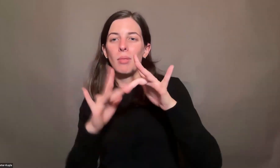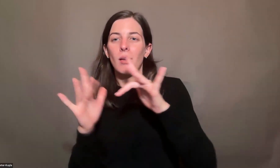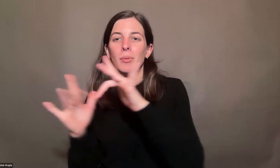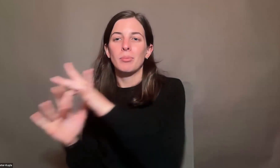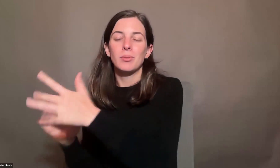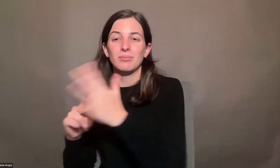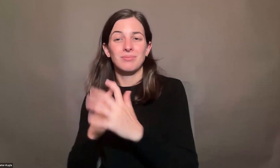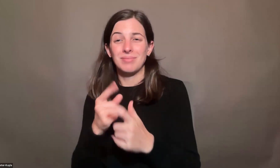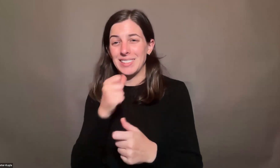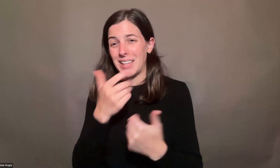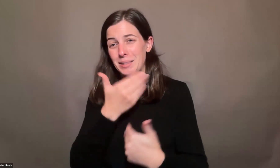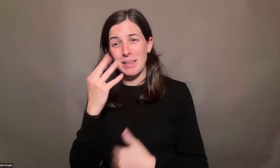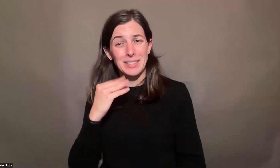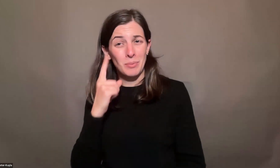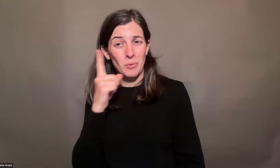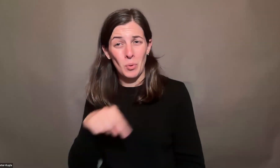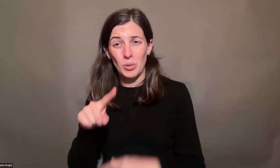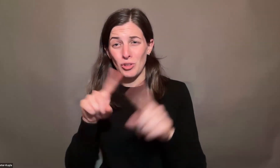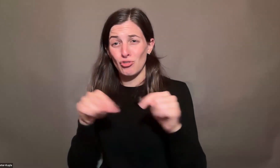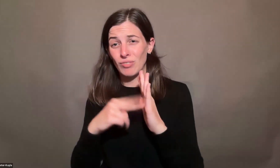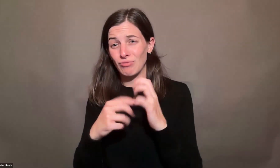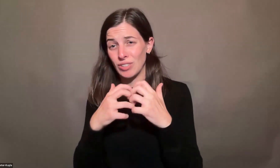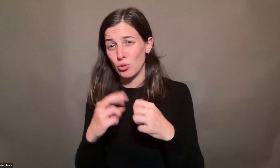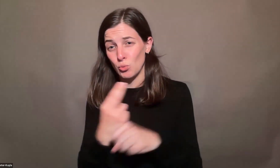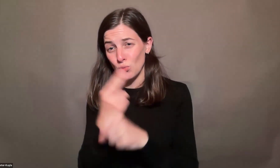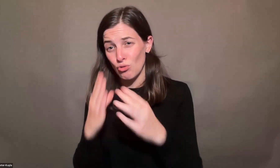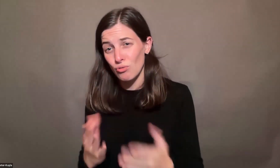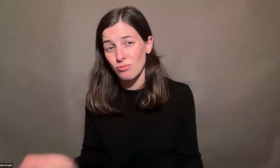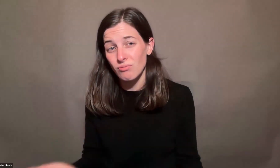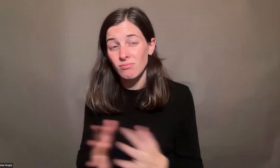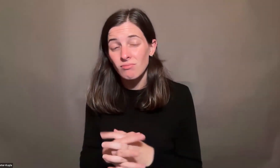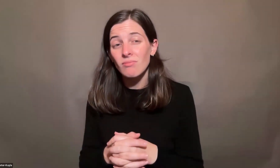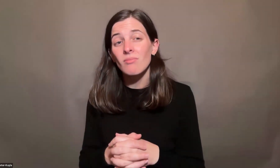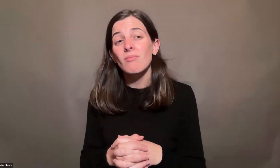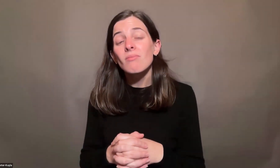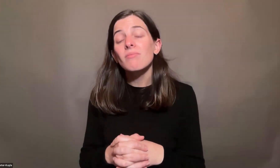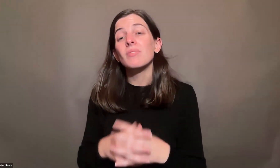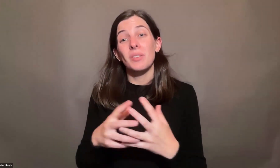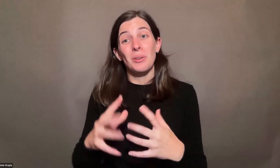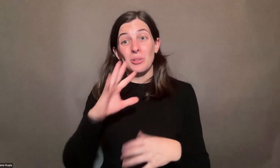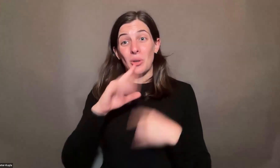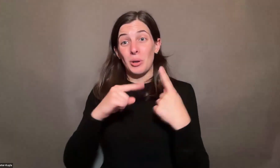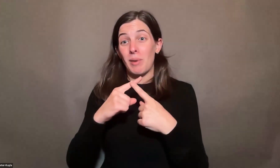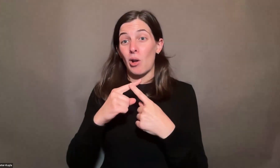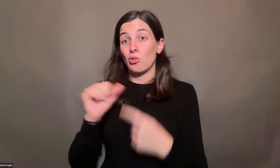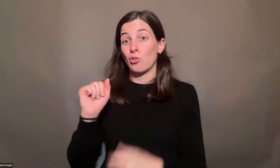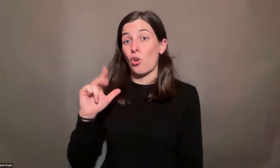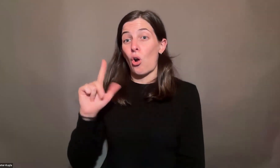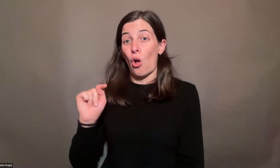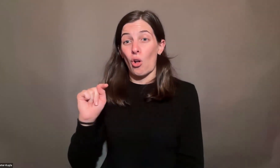Images and alt text. I definitely couldn't talk about accessible documents without talking about alternative text. It's so